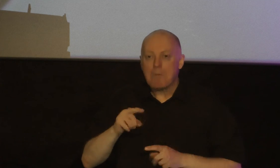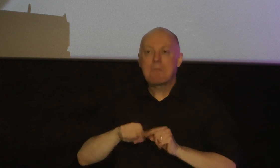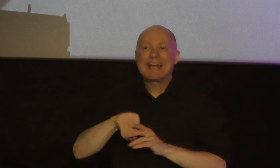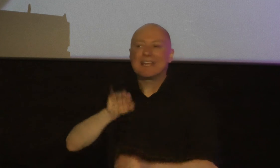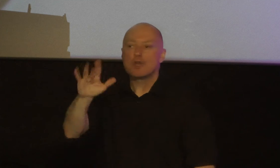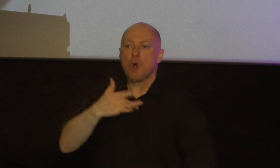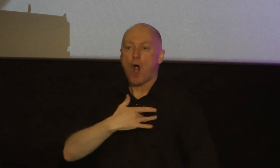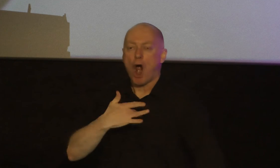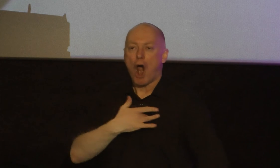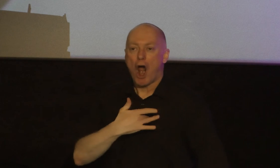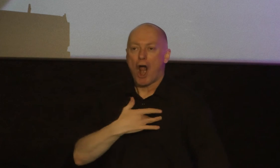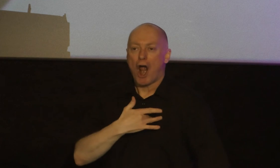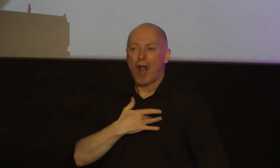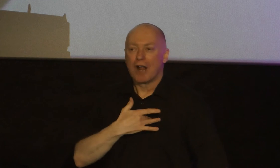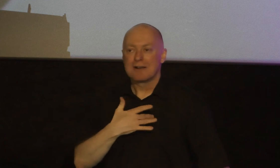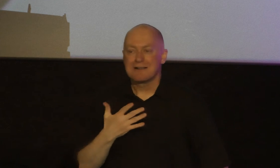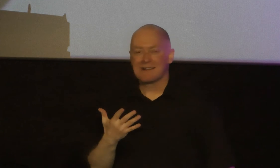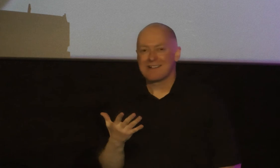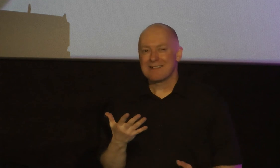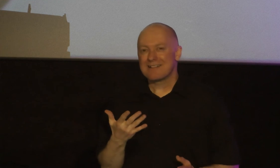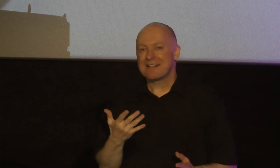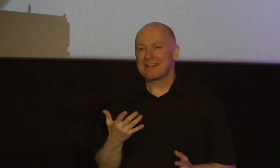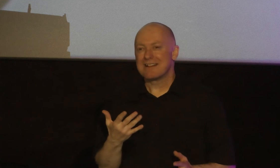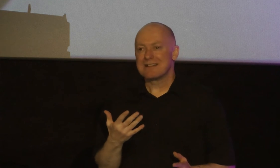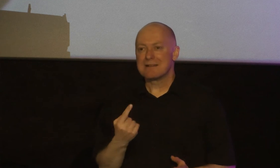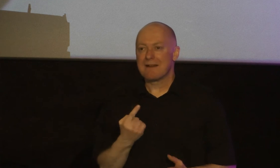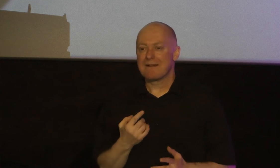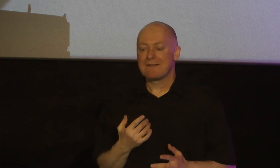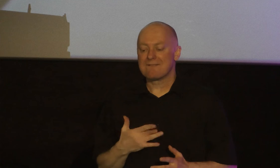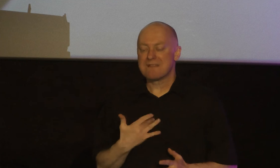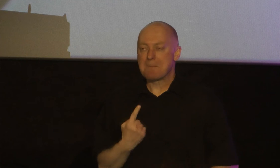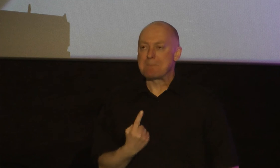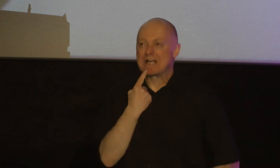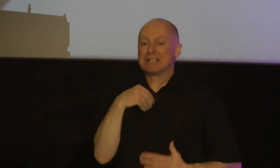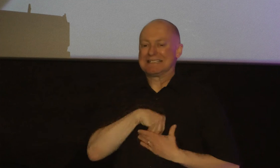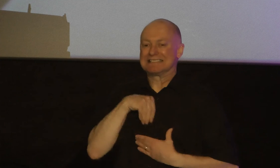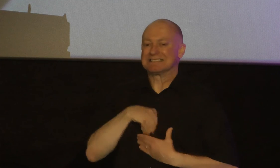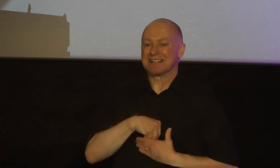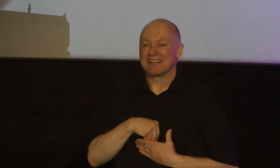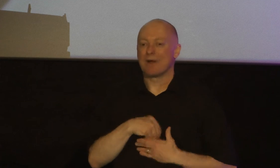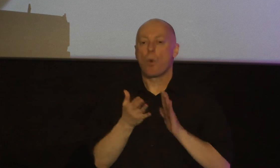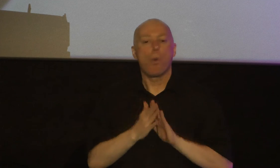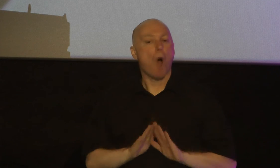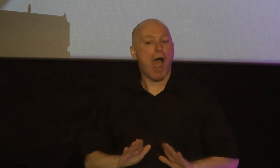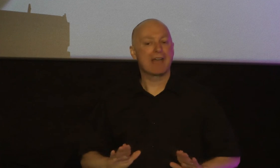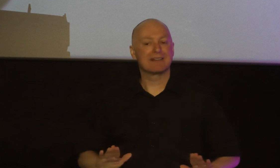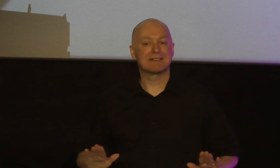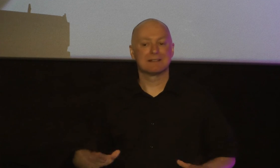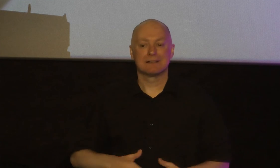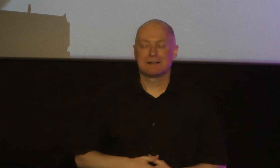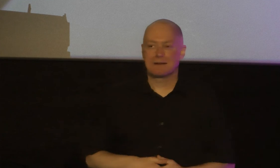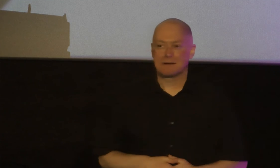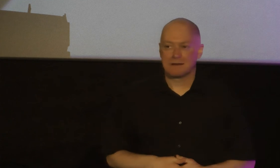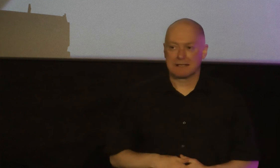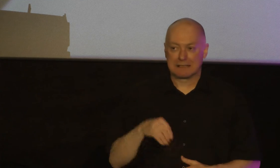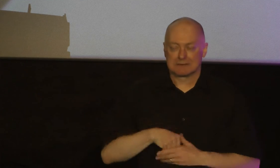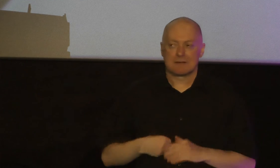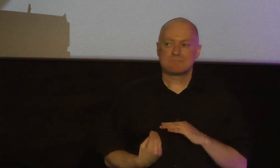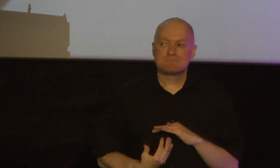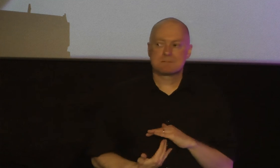there's a quiet bitterness there's a quiet fury there's a quiet